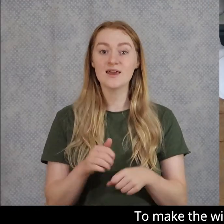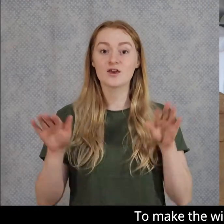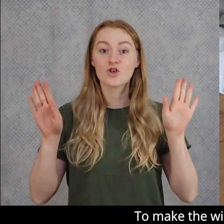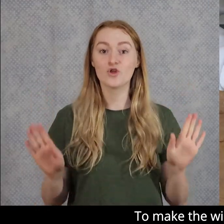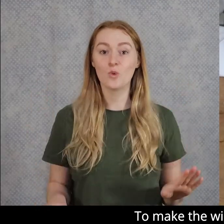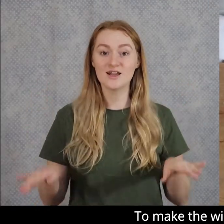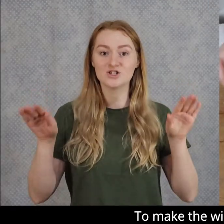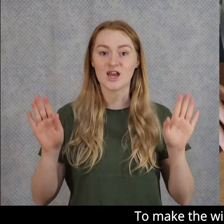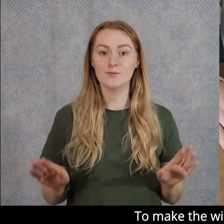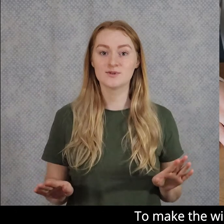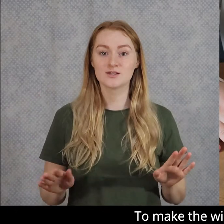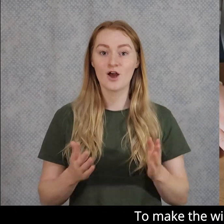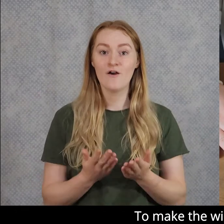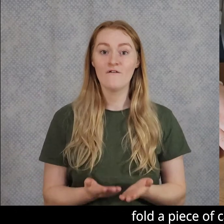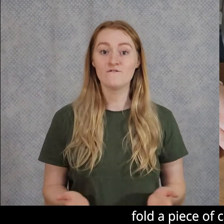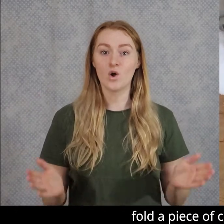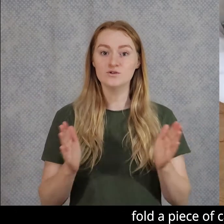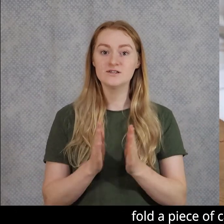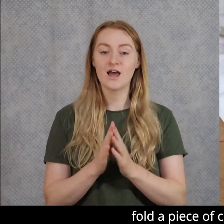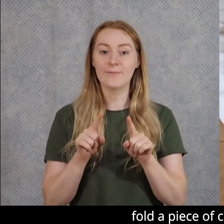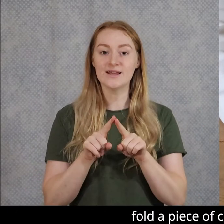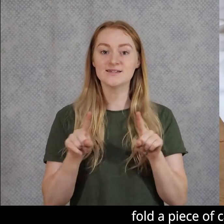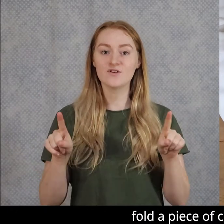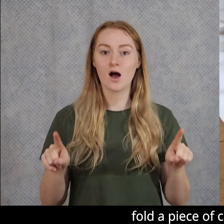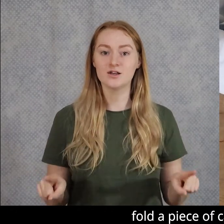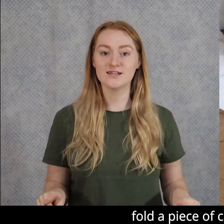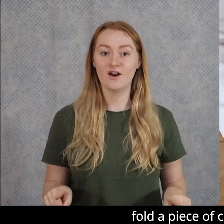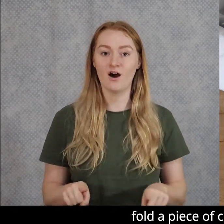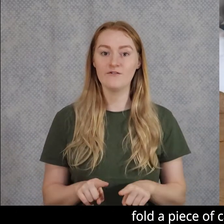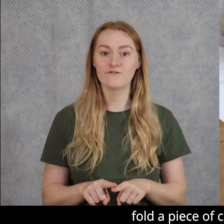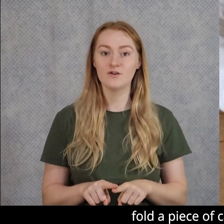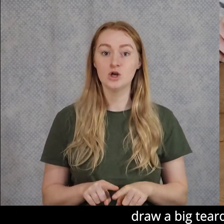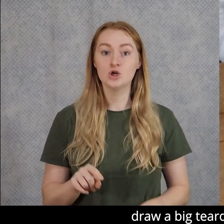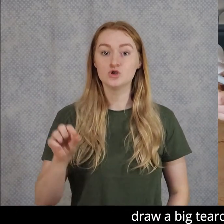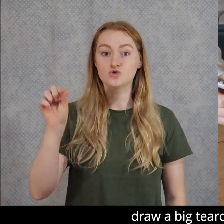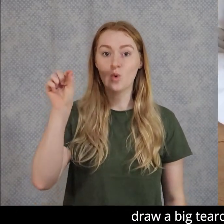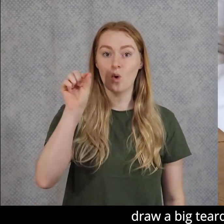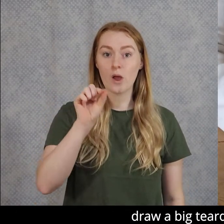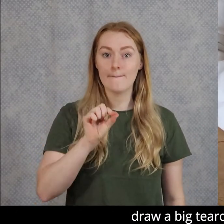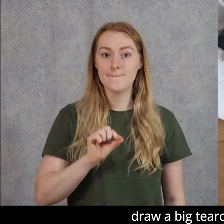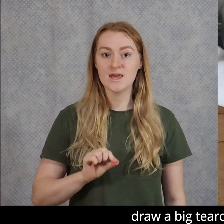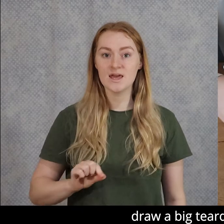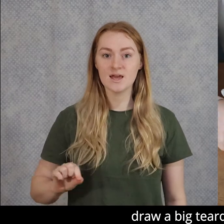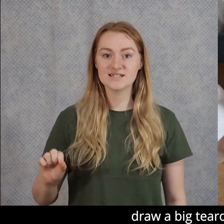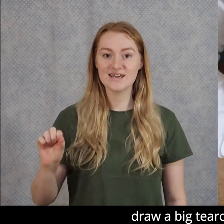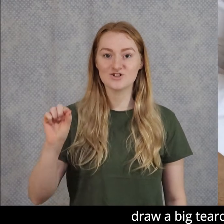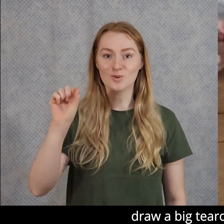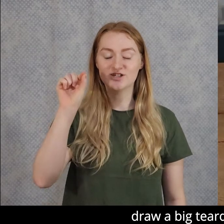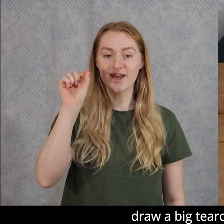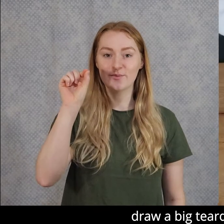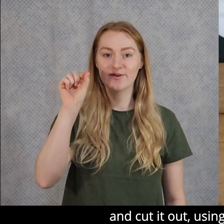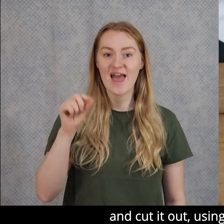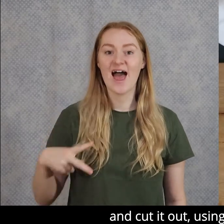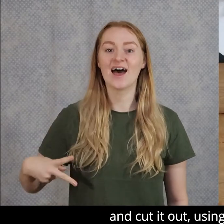To make the wing shapes, fold a piece of card in half, draw a big